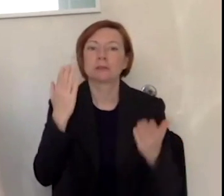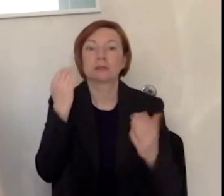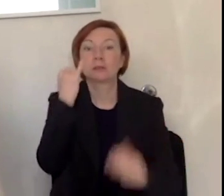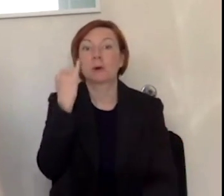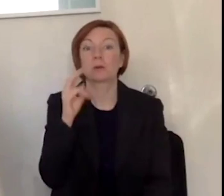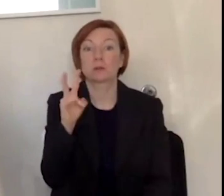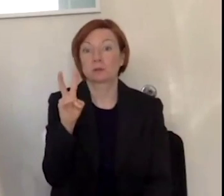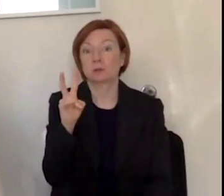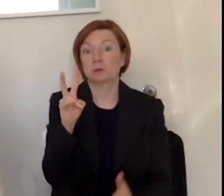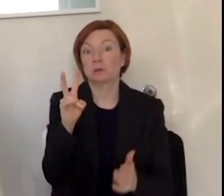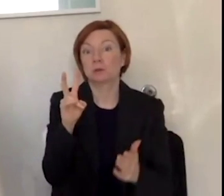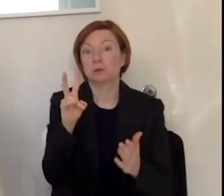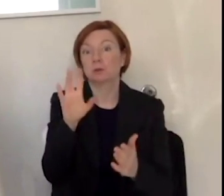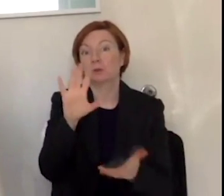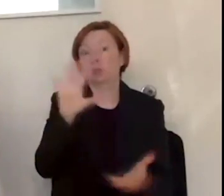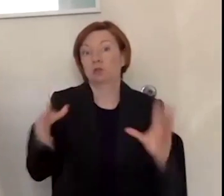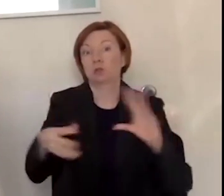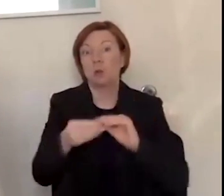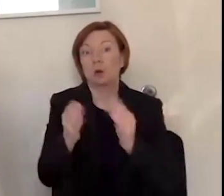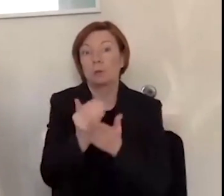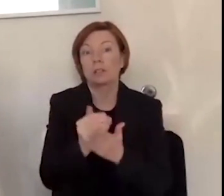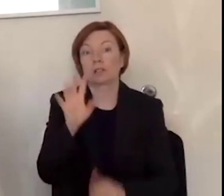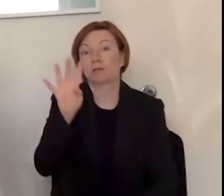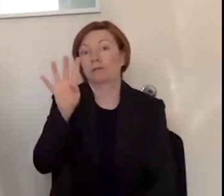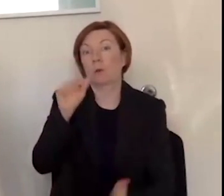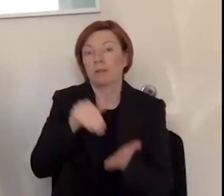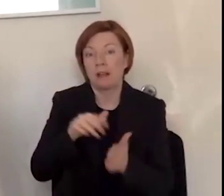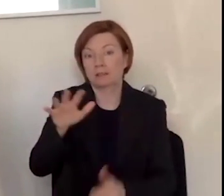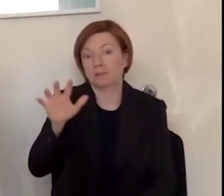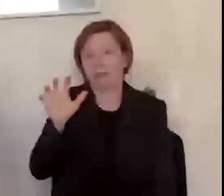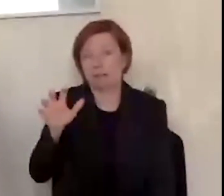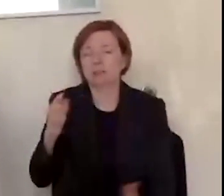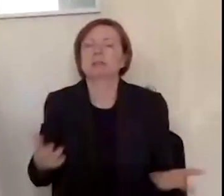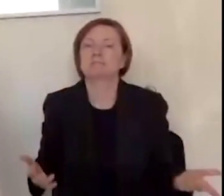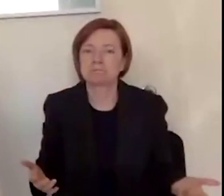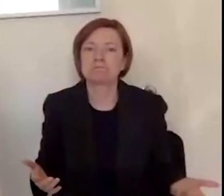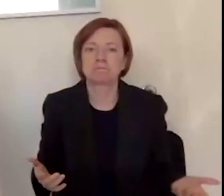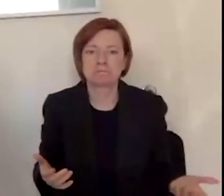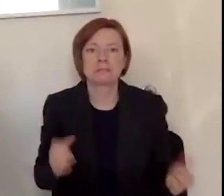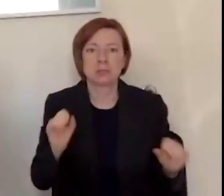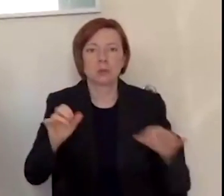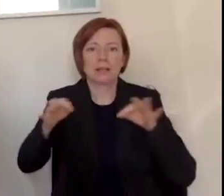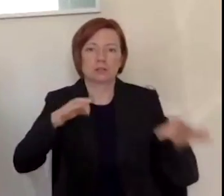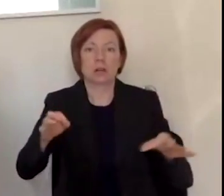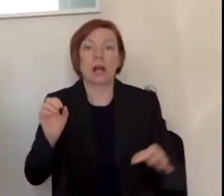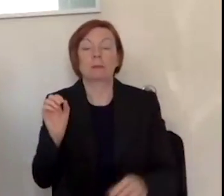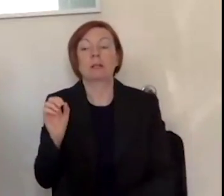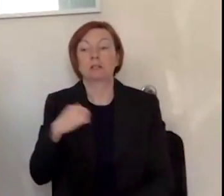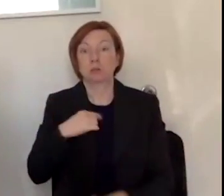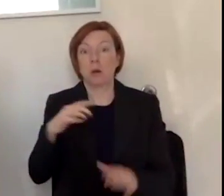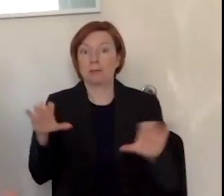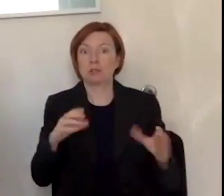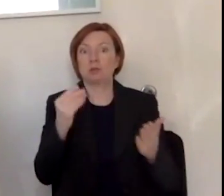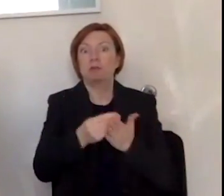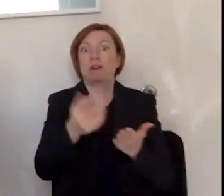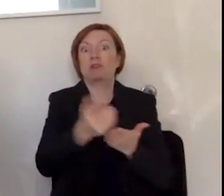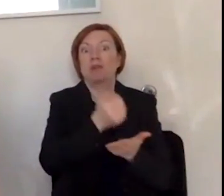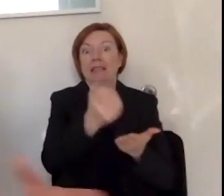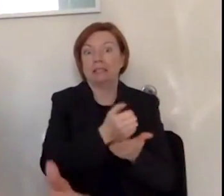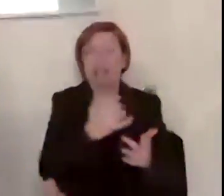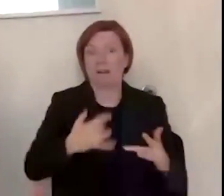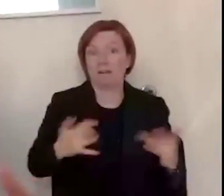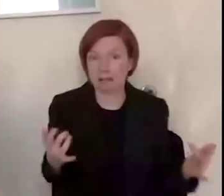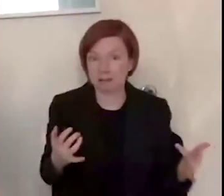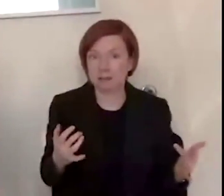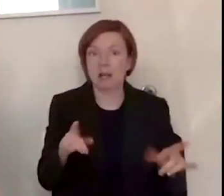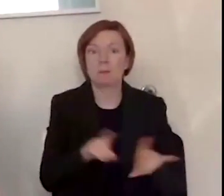it's $2,000 more, so your total budget is $4,500, that's a place where you can describe, well, I'm going to do this fundraising event and I'm going to do this